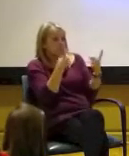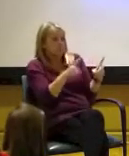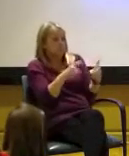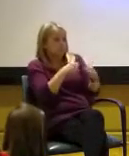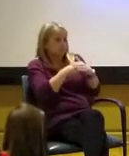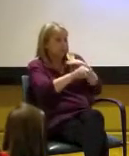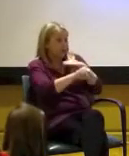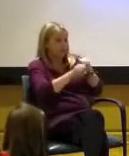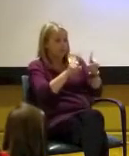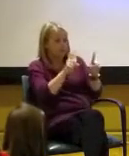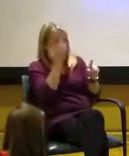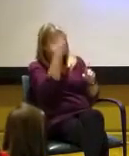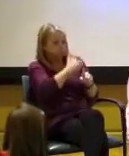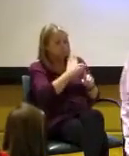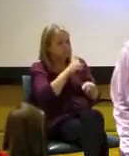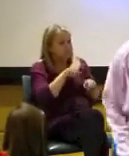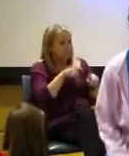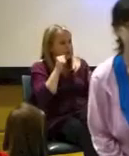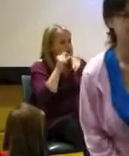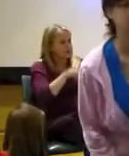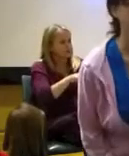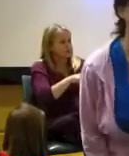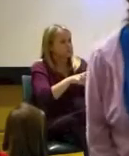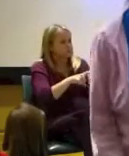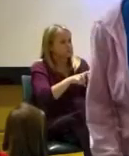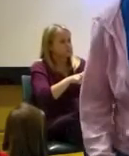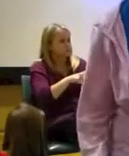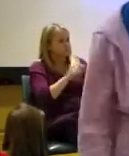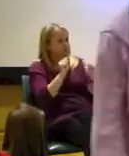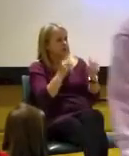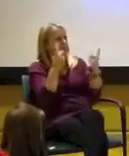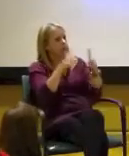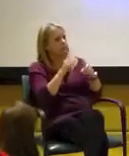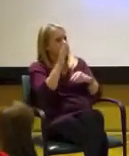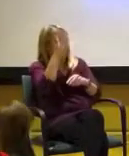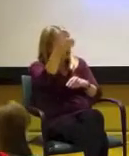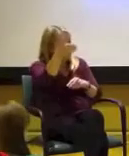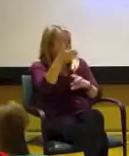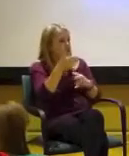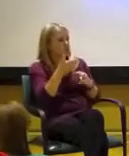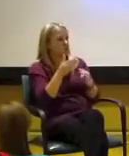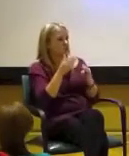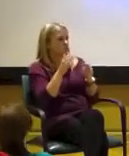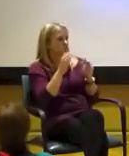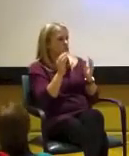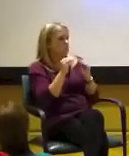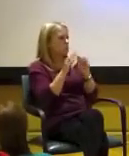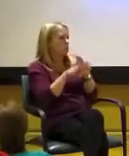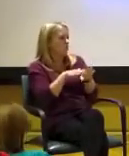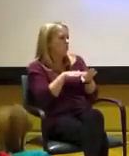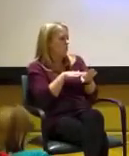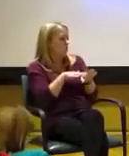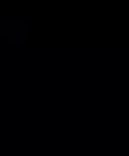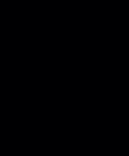not be apparent. It can occur later. Its progression is typically more slow.